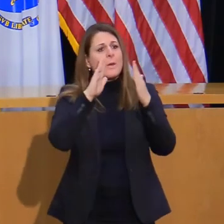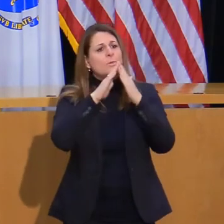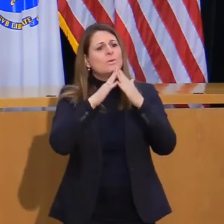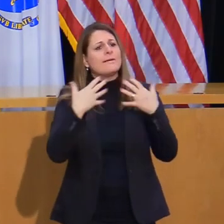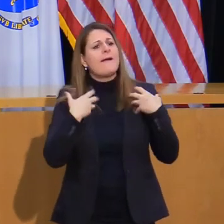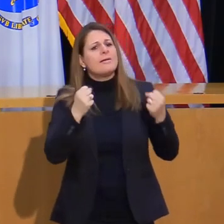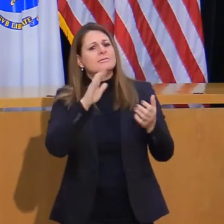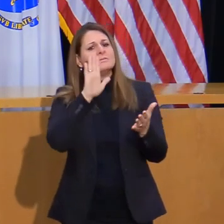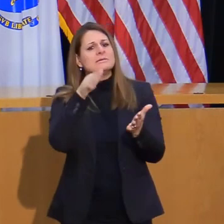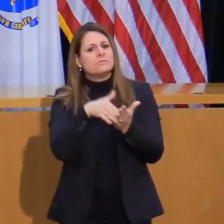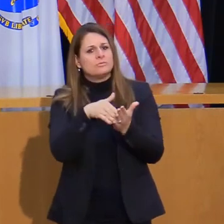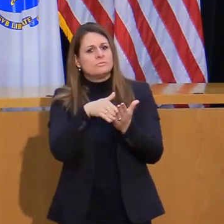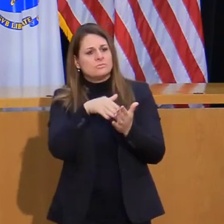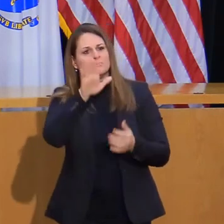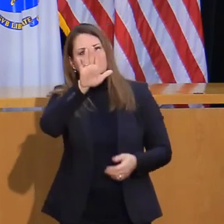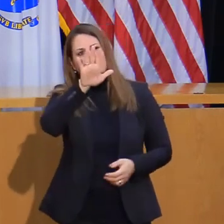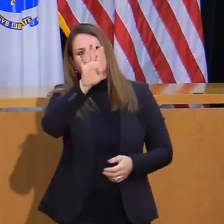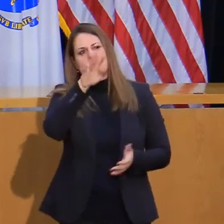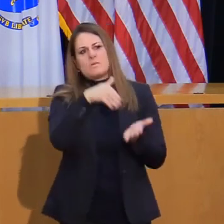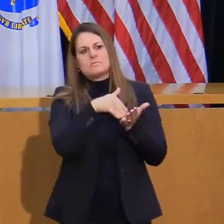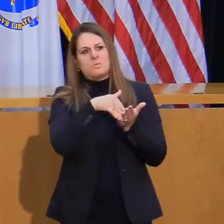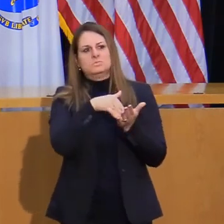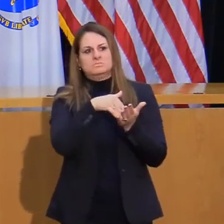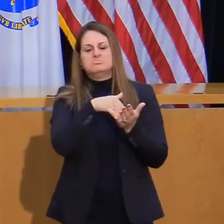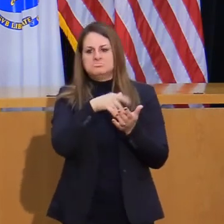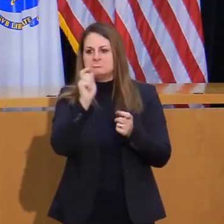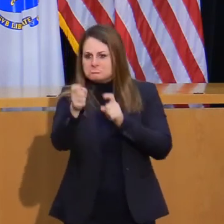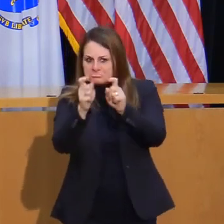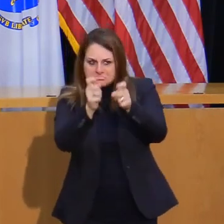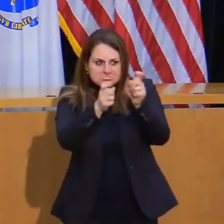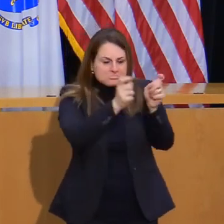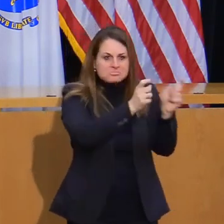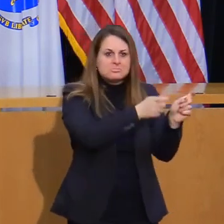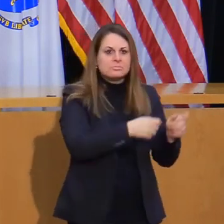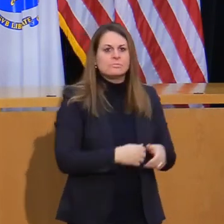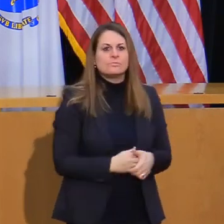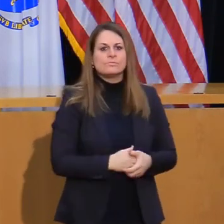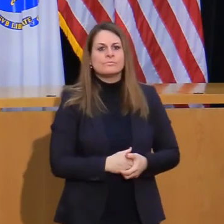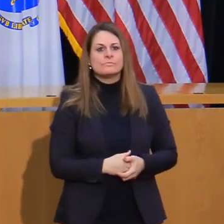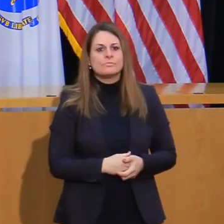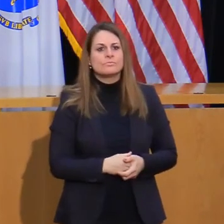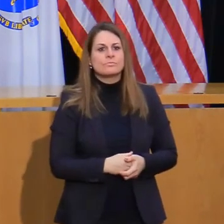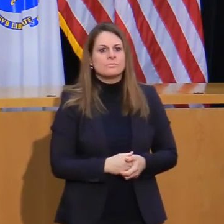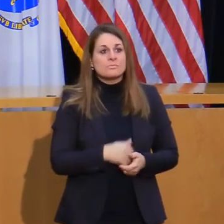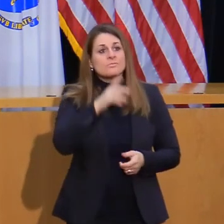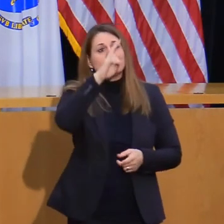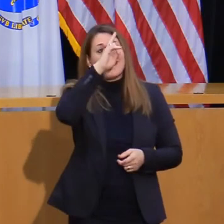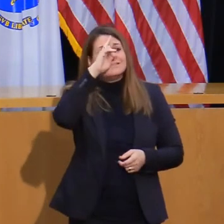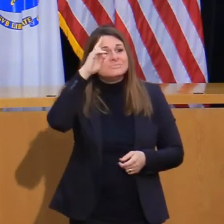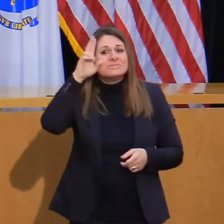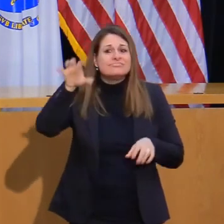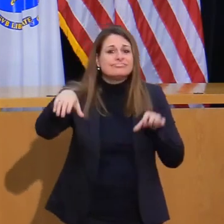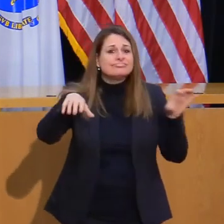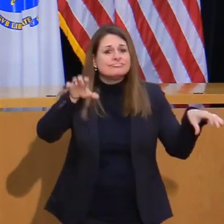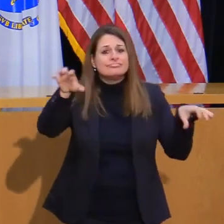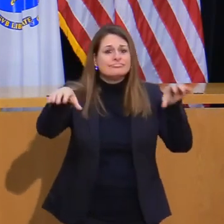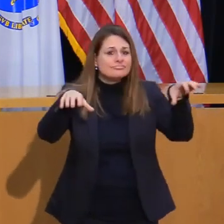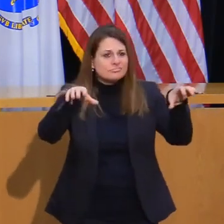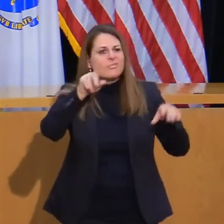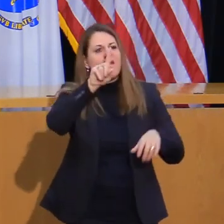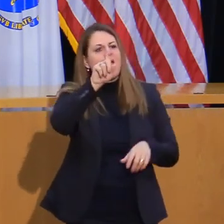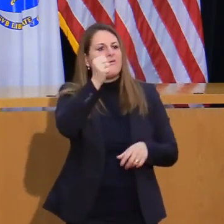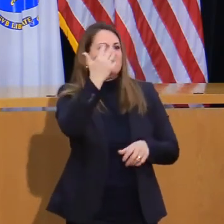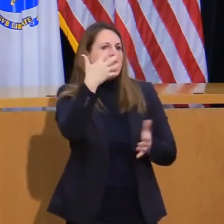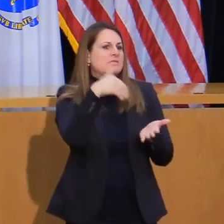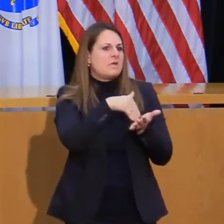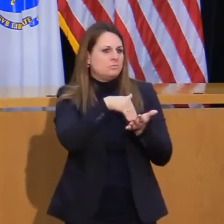state allocation, health systems and healthcare providers received 115,000 doses, mass vaccination sites